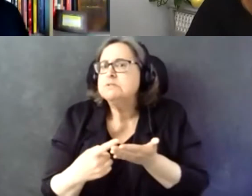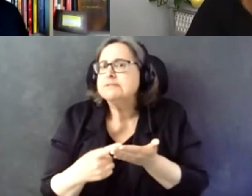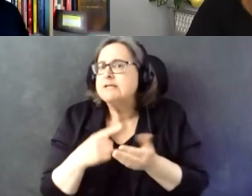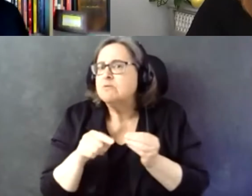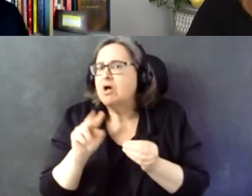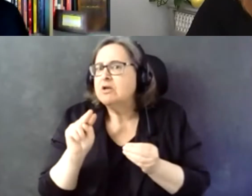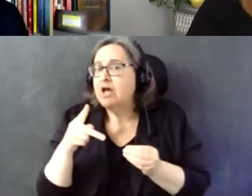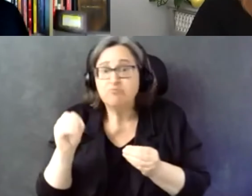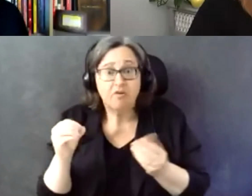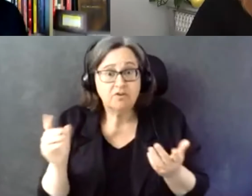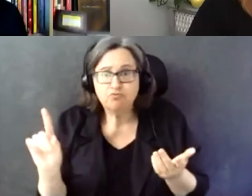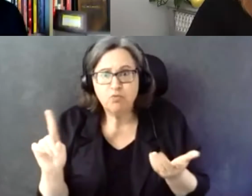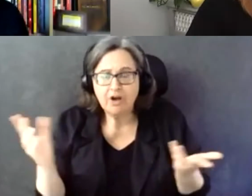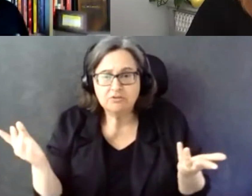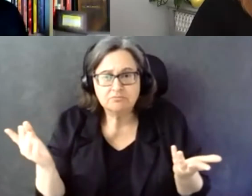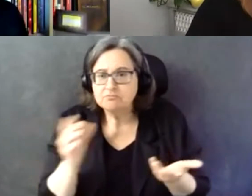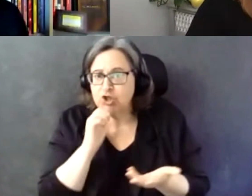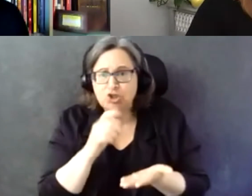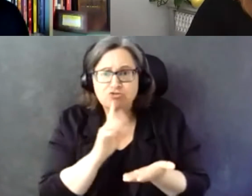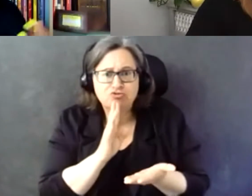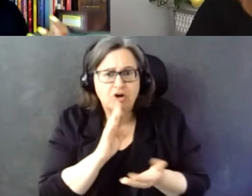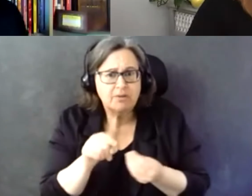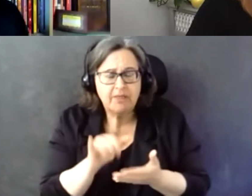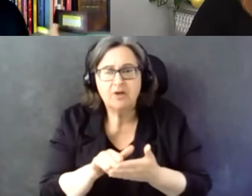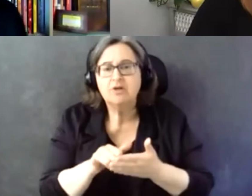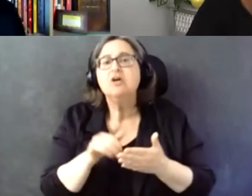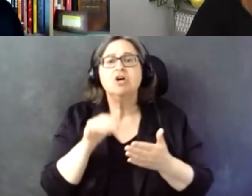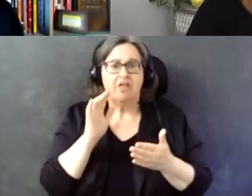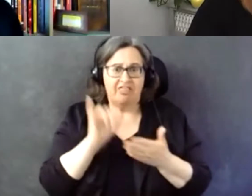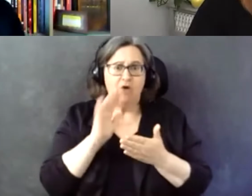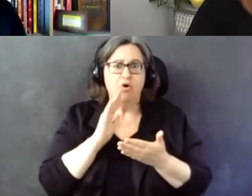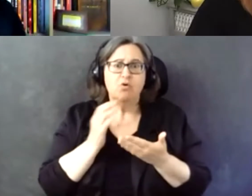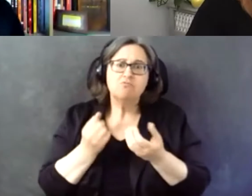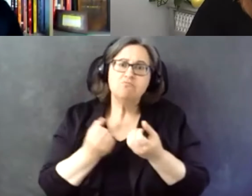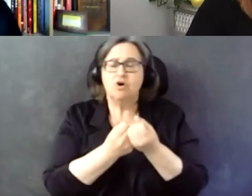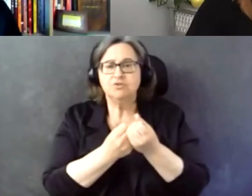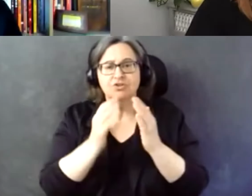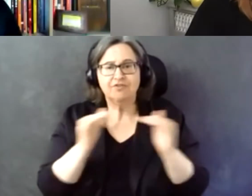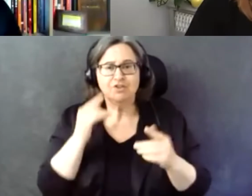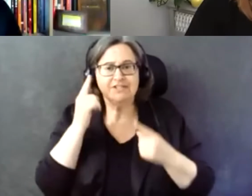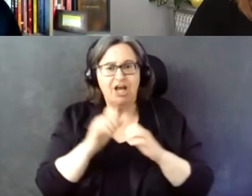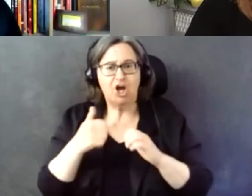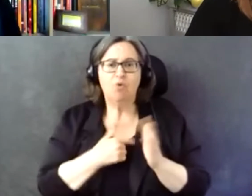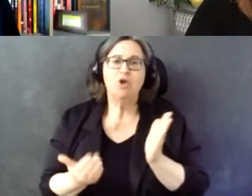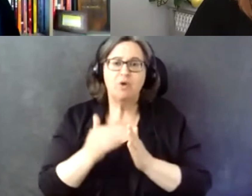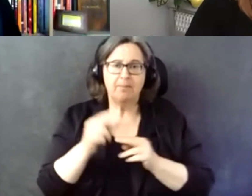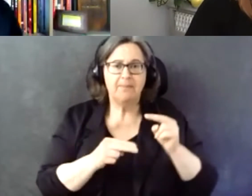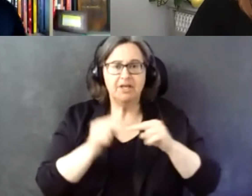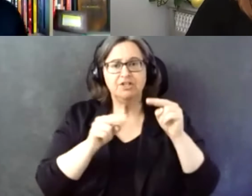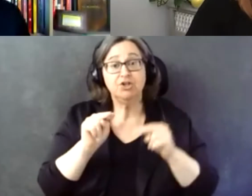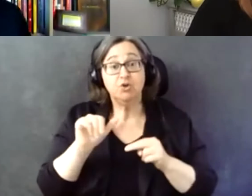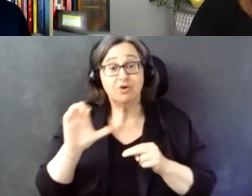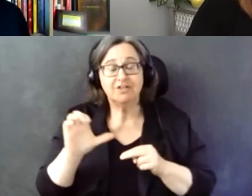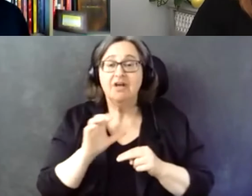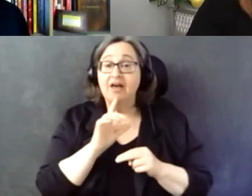the non-profits that will actually bolster a real diverse thinking of how we rebuild the city because actually